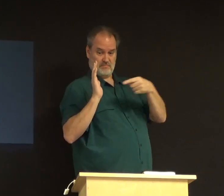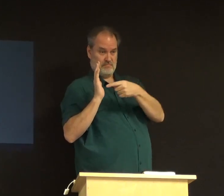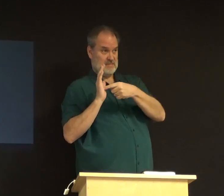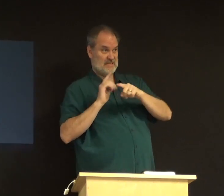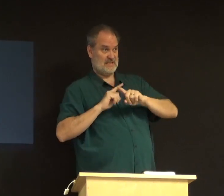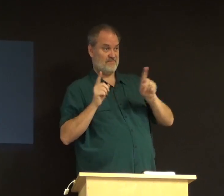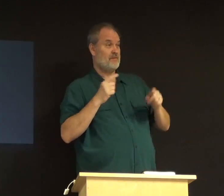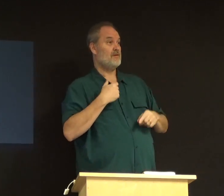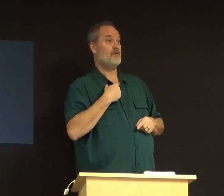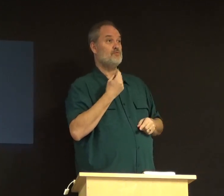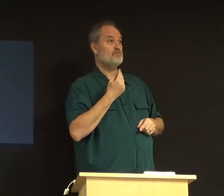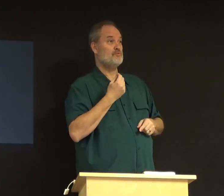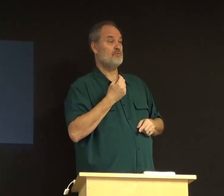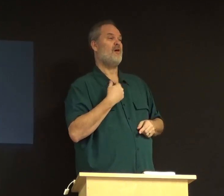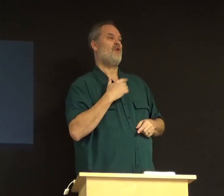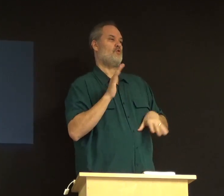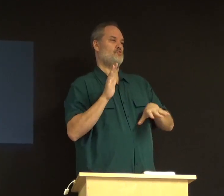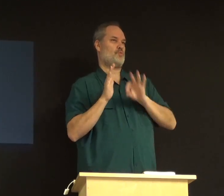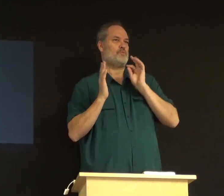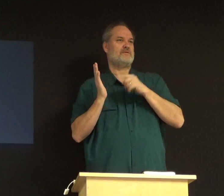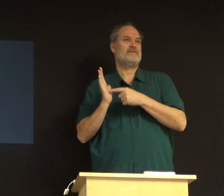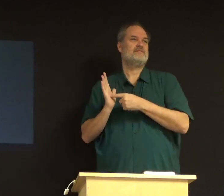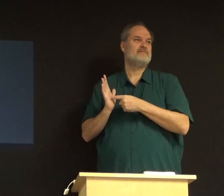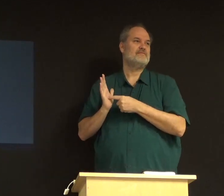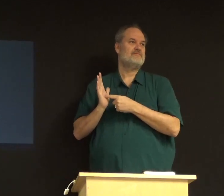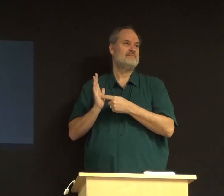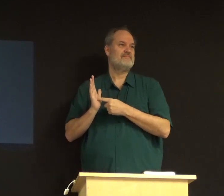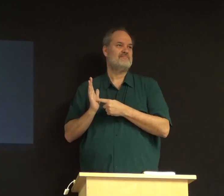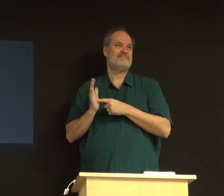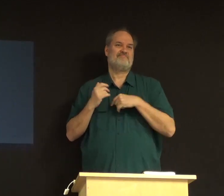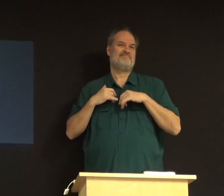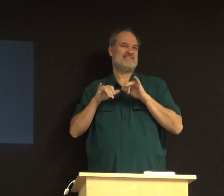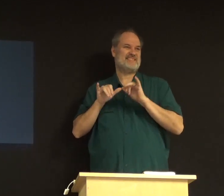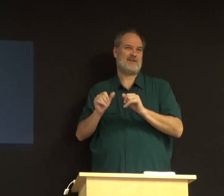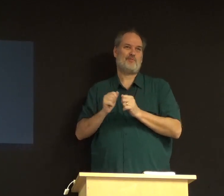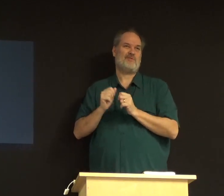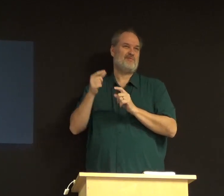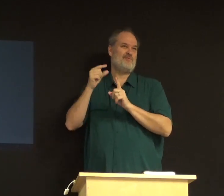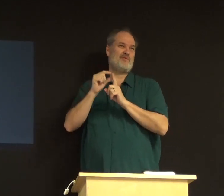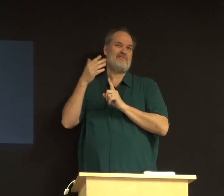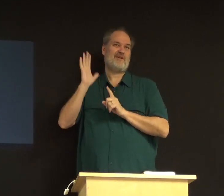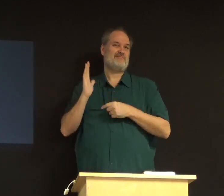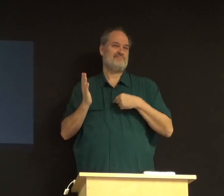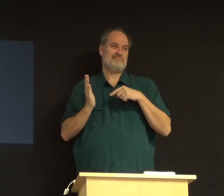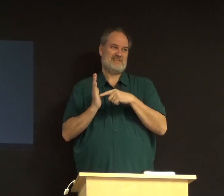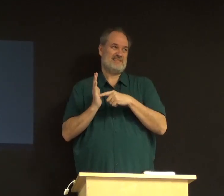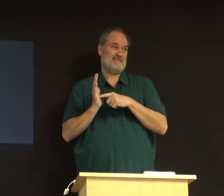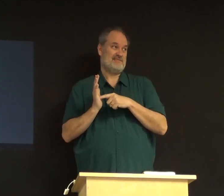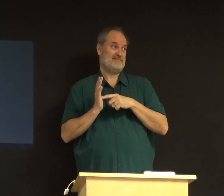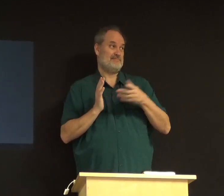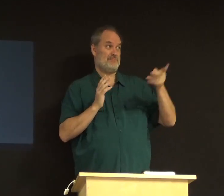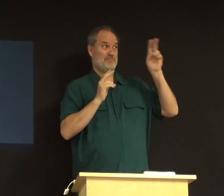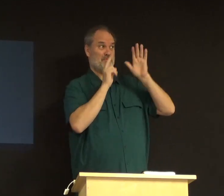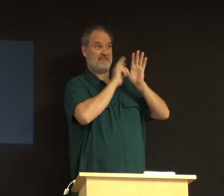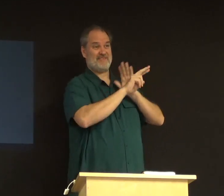this is, for the intention and the word of God and what other people have done. Just to be the one. My answer should always be the